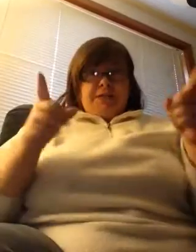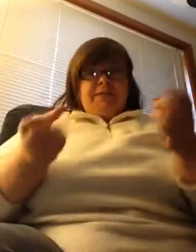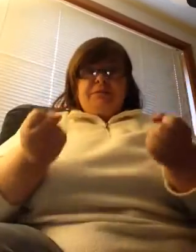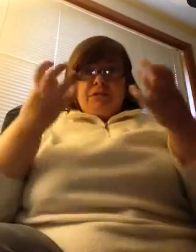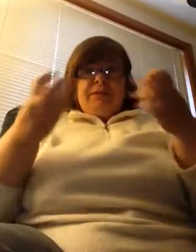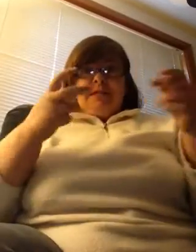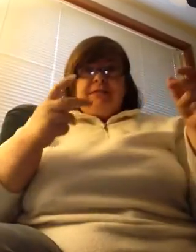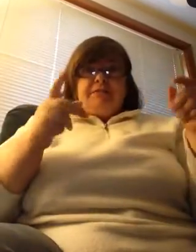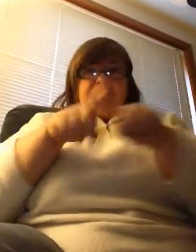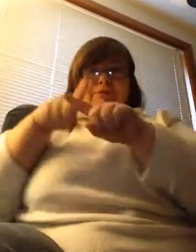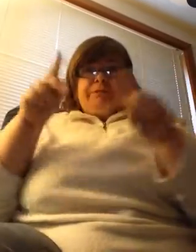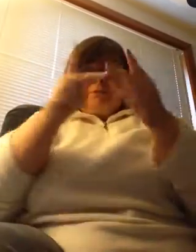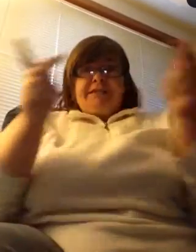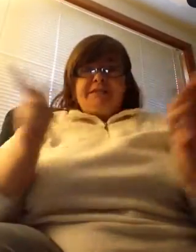But so many different places